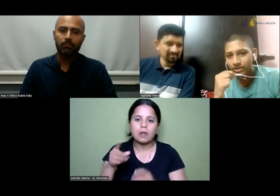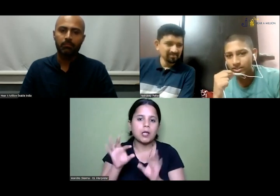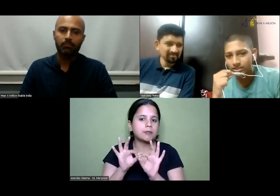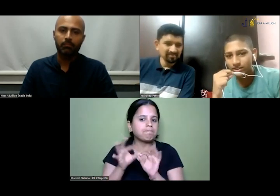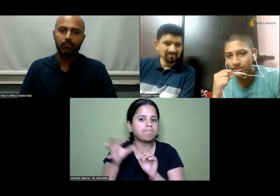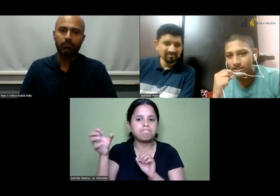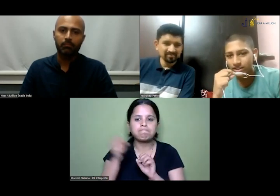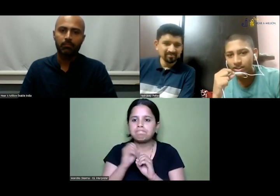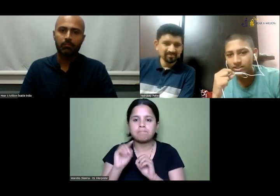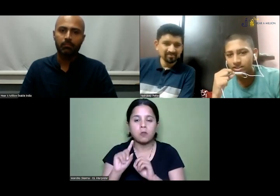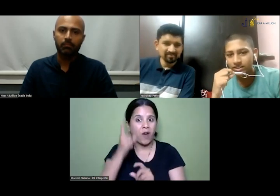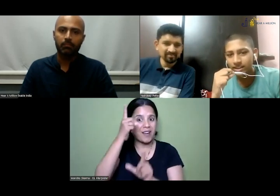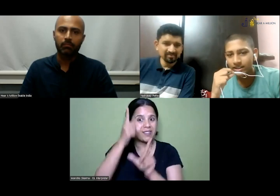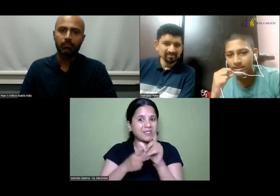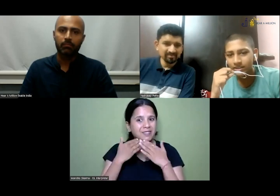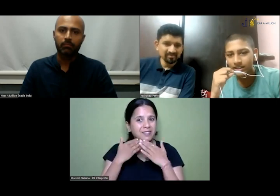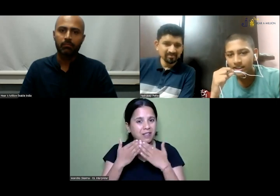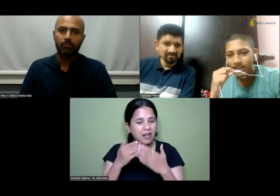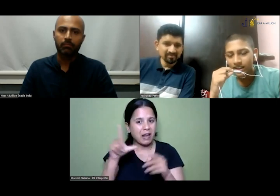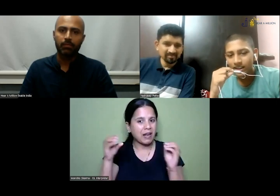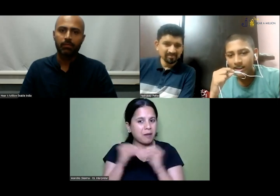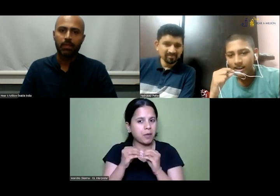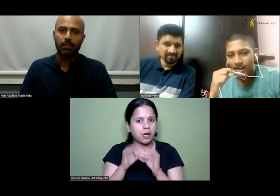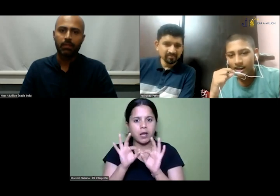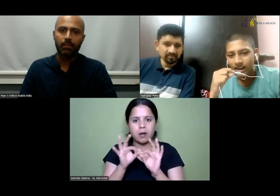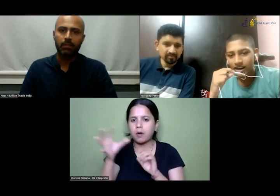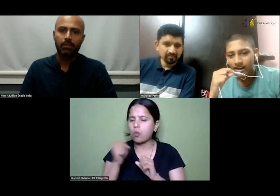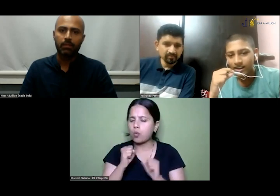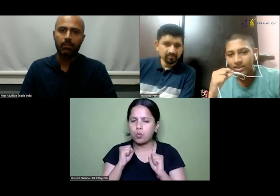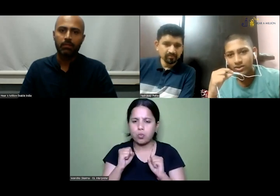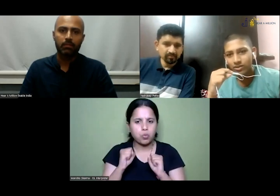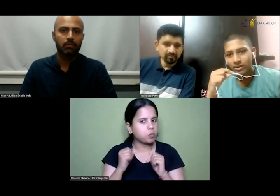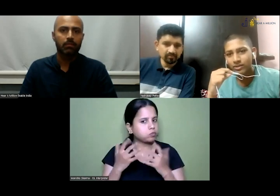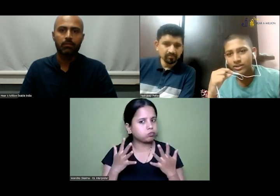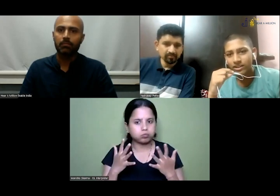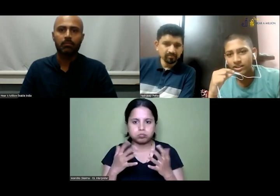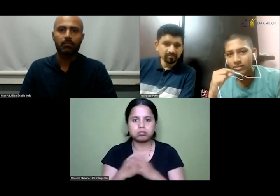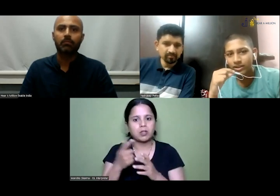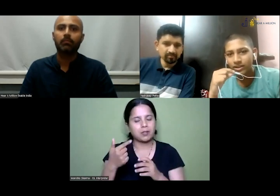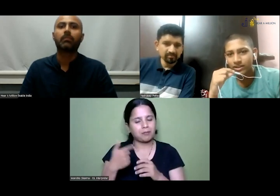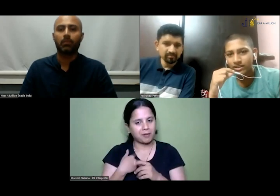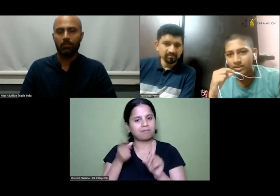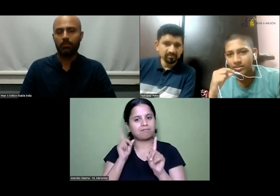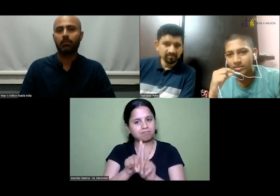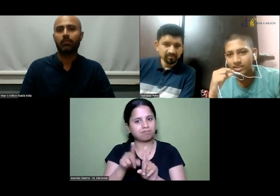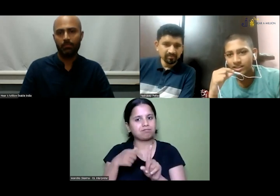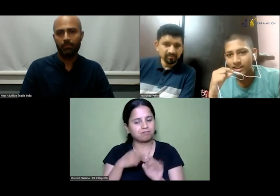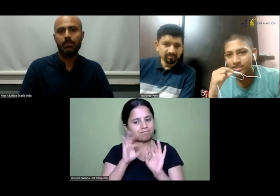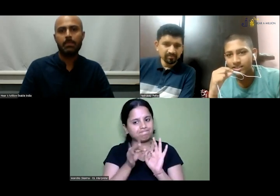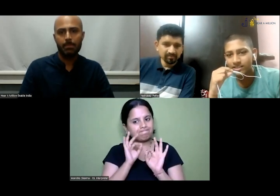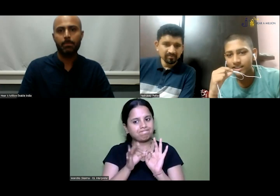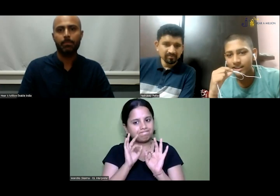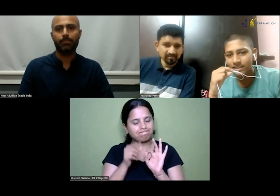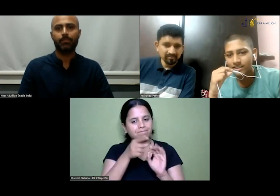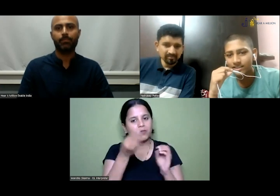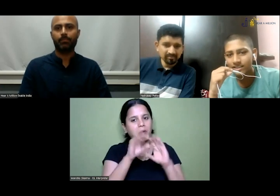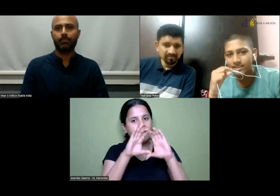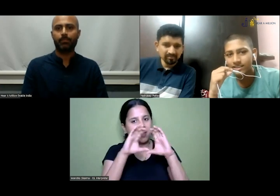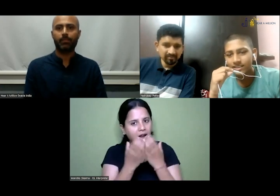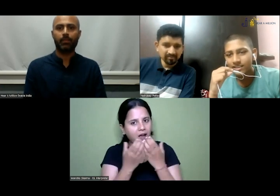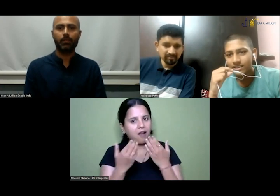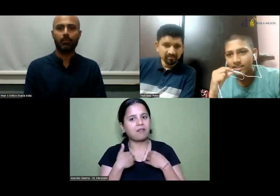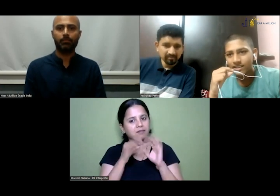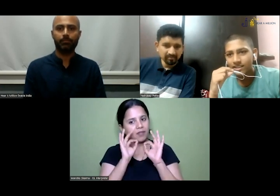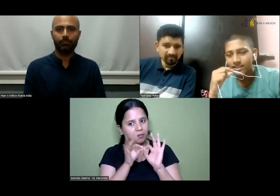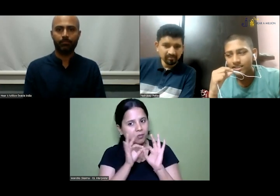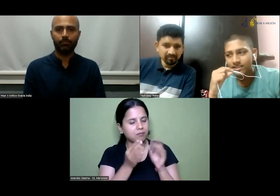her first year in LLB, and I used to be a personal interpreter sometimes in classes and